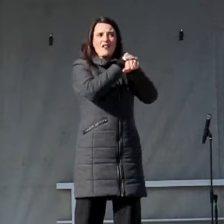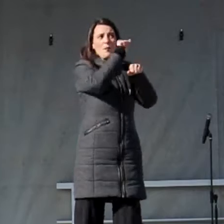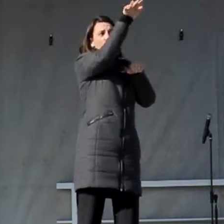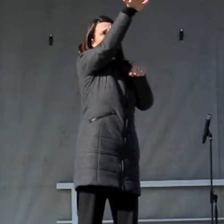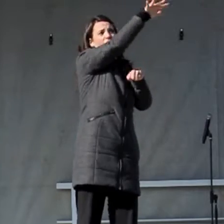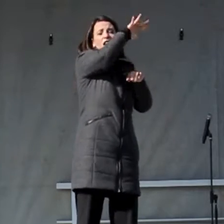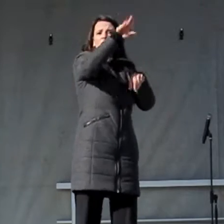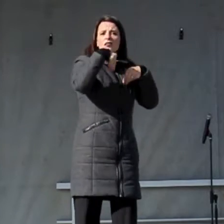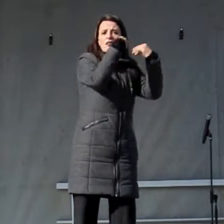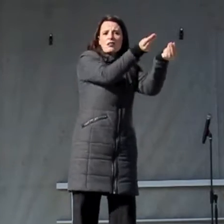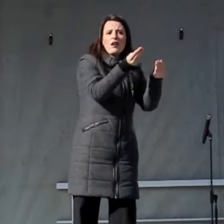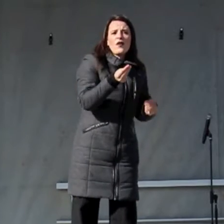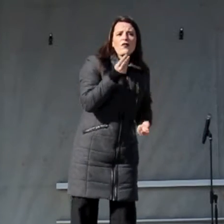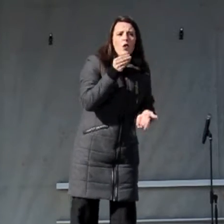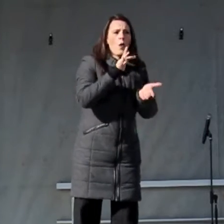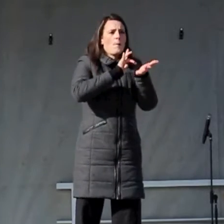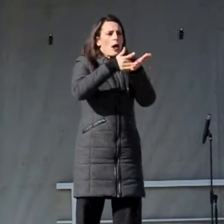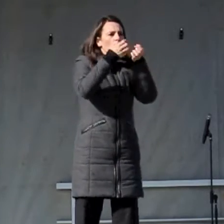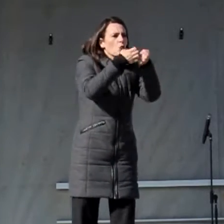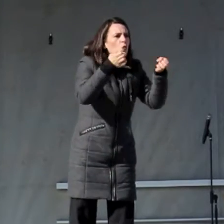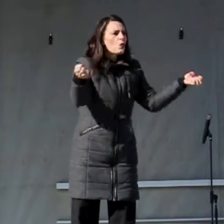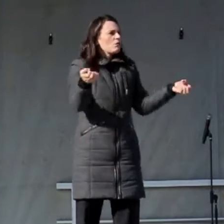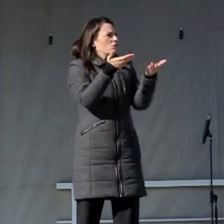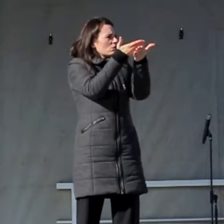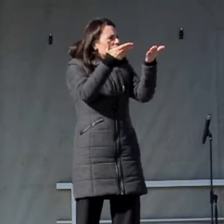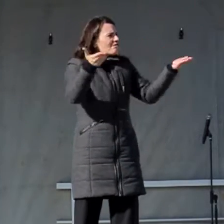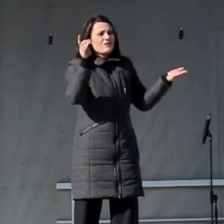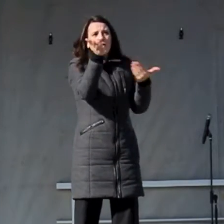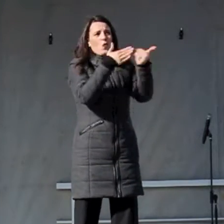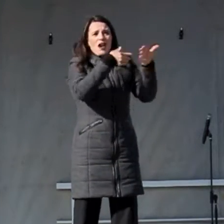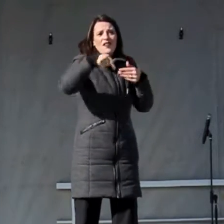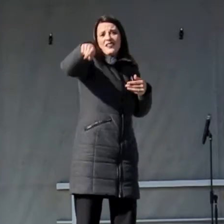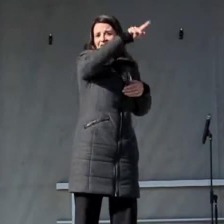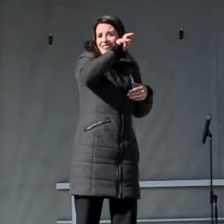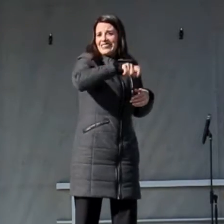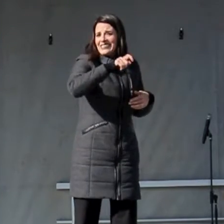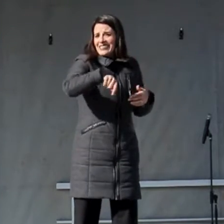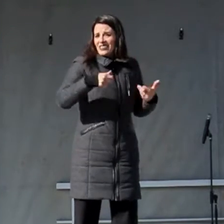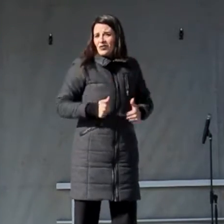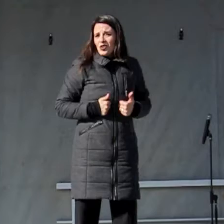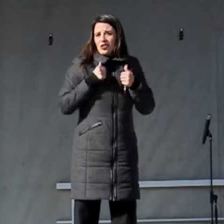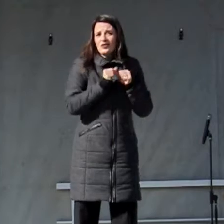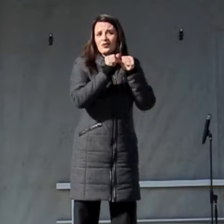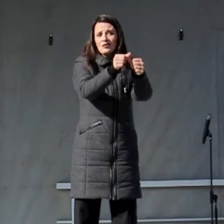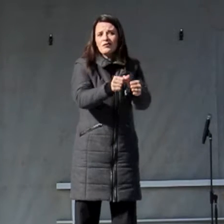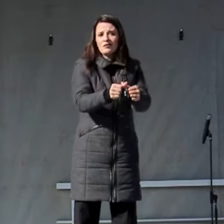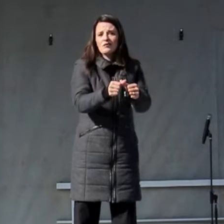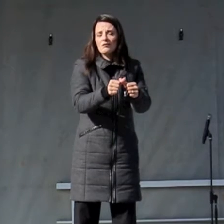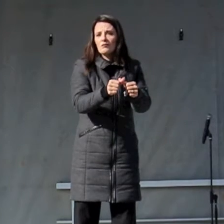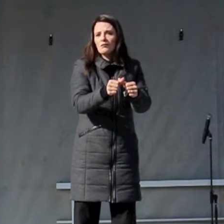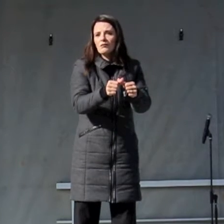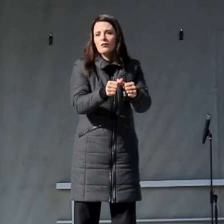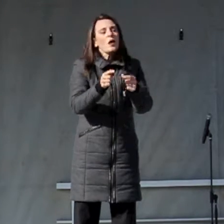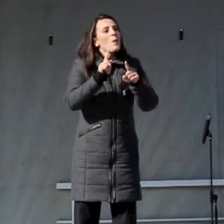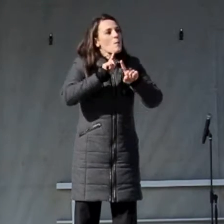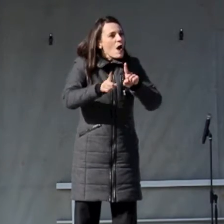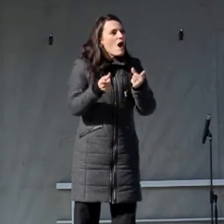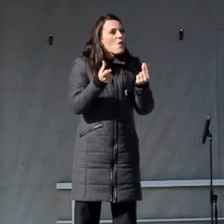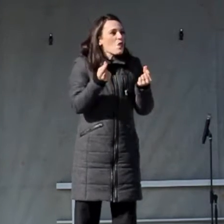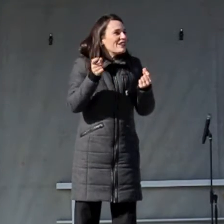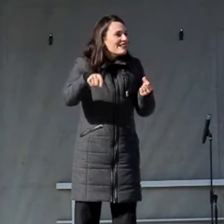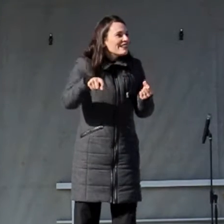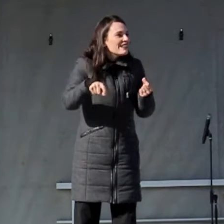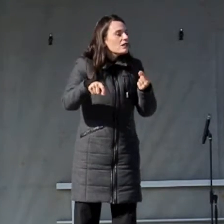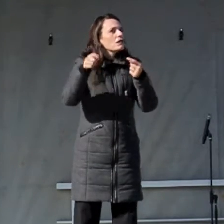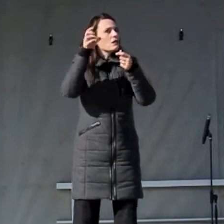with food and medical supplies and whatever else they need. But we need this administration